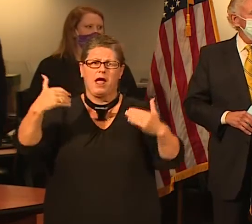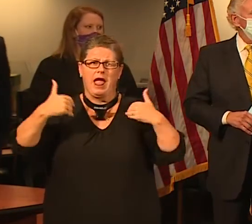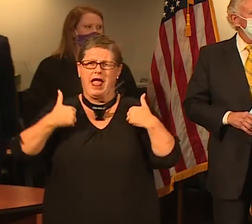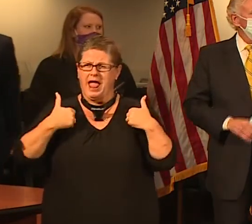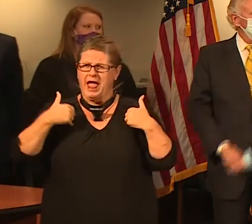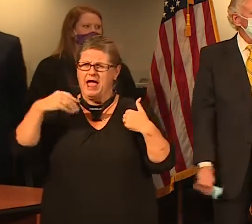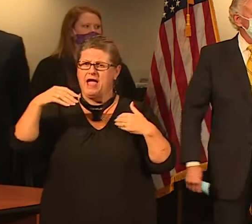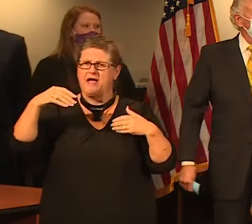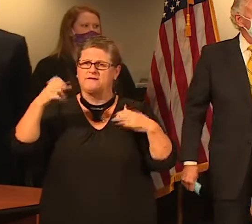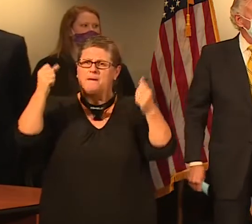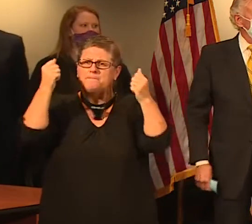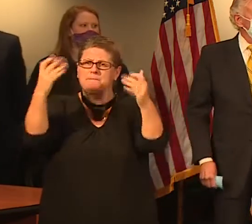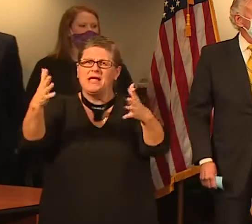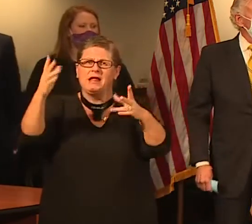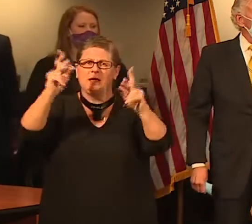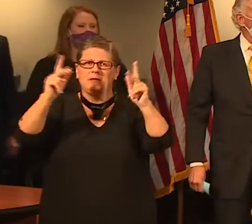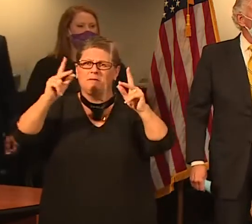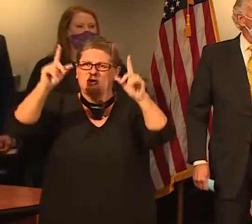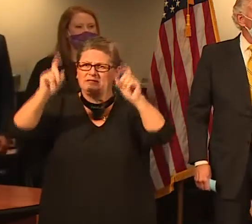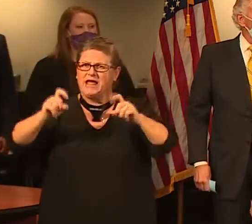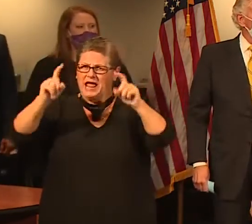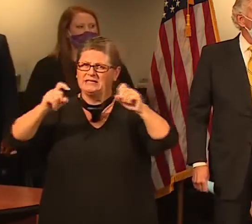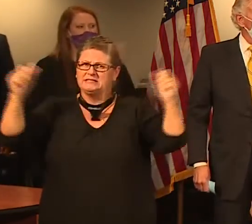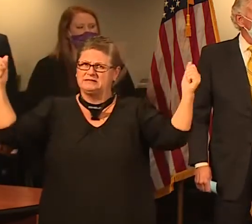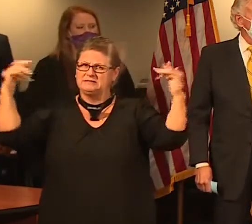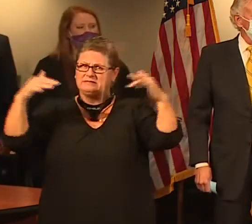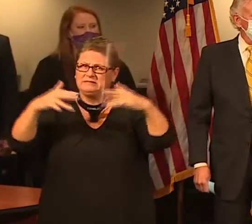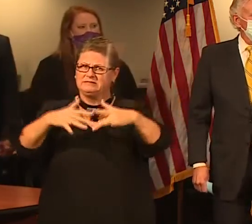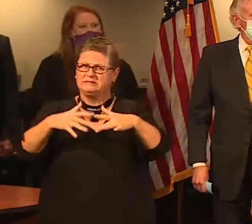explain what's going on there?